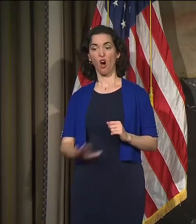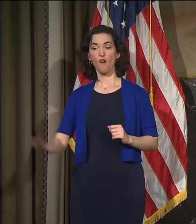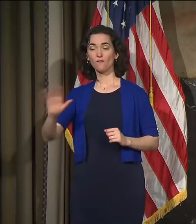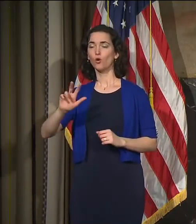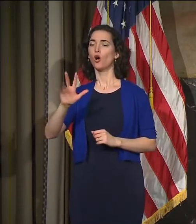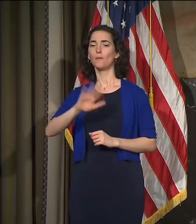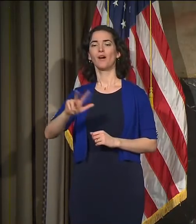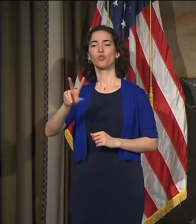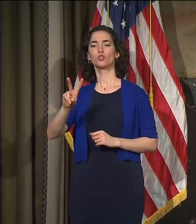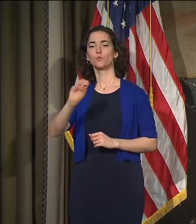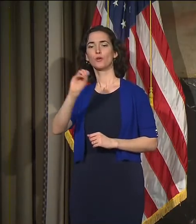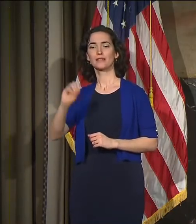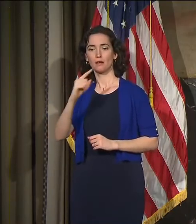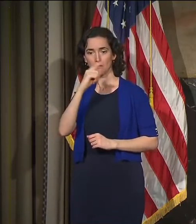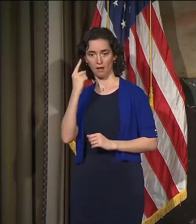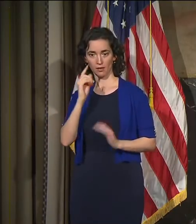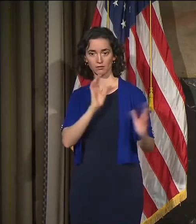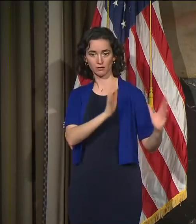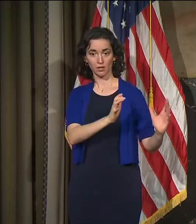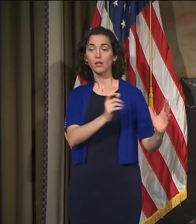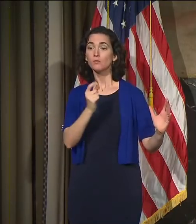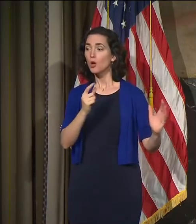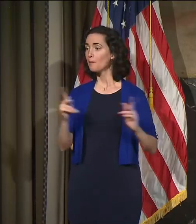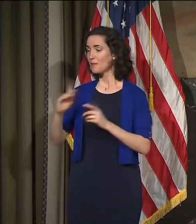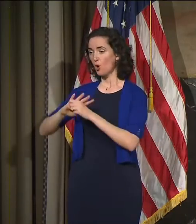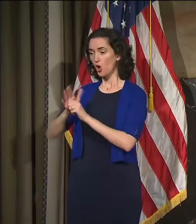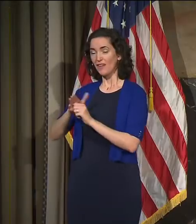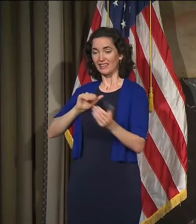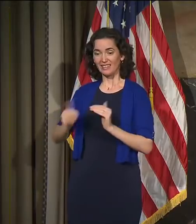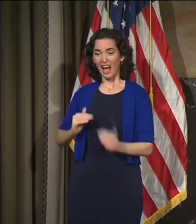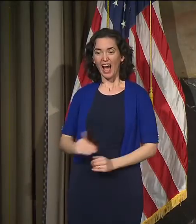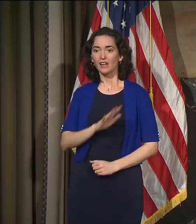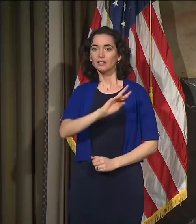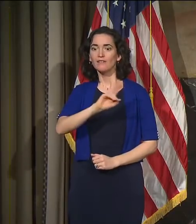deaths. And so knowing that and knowing how